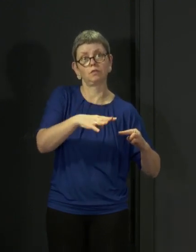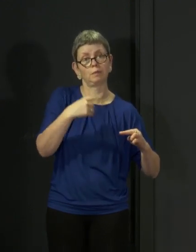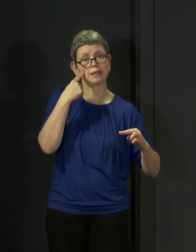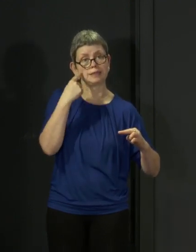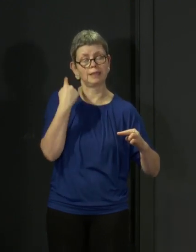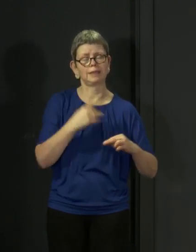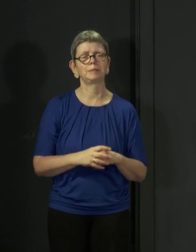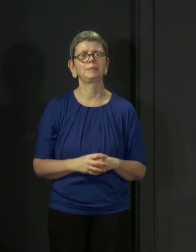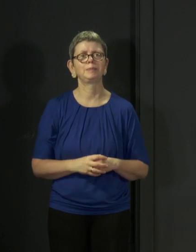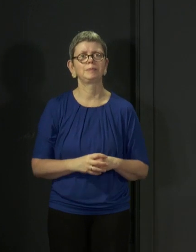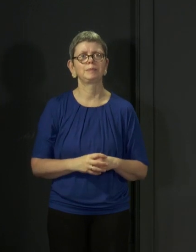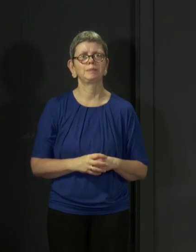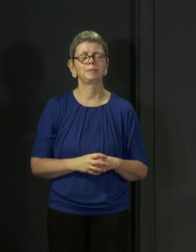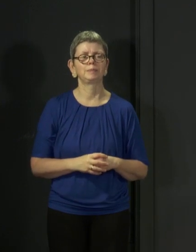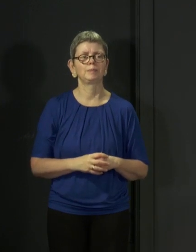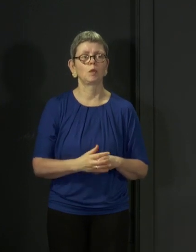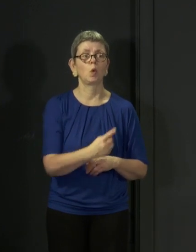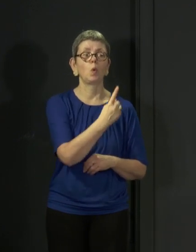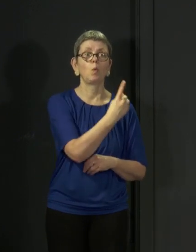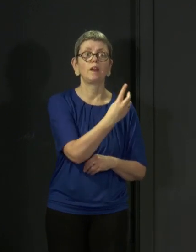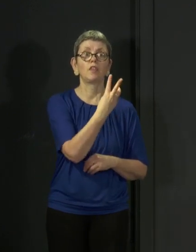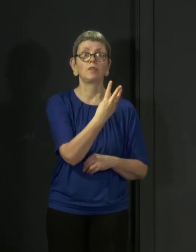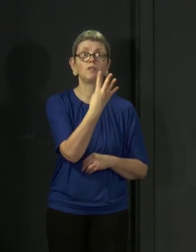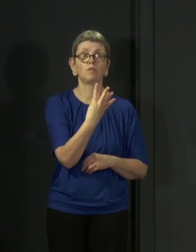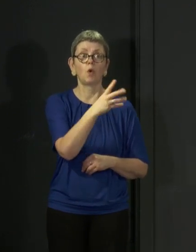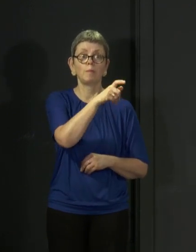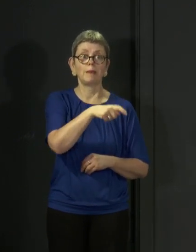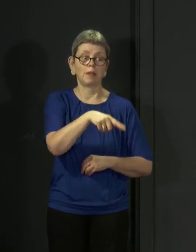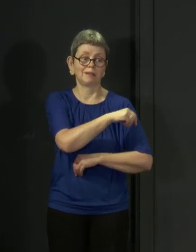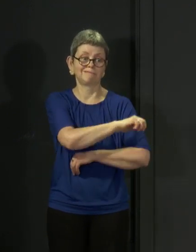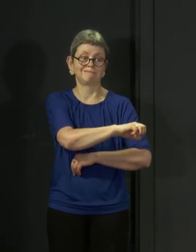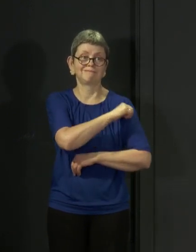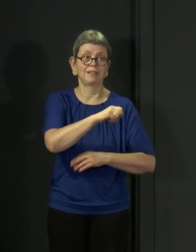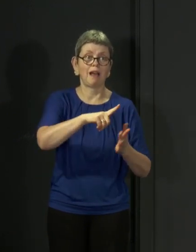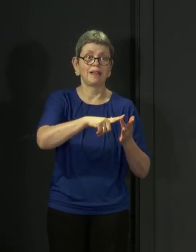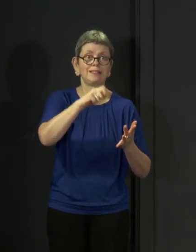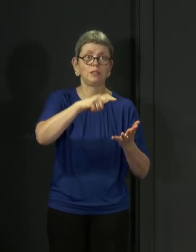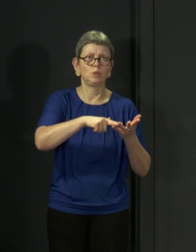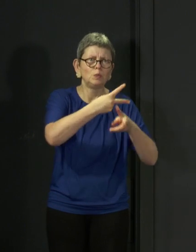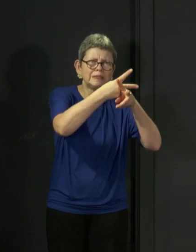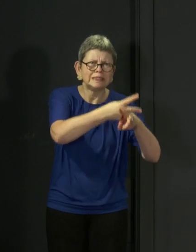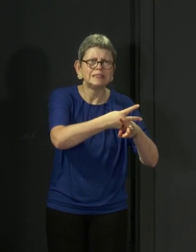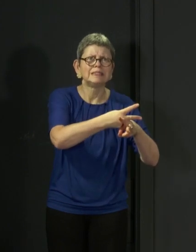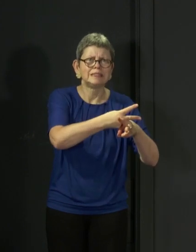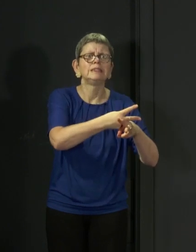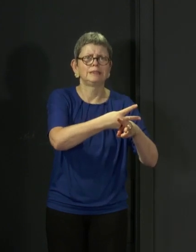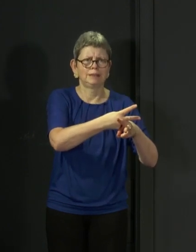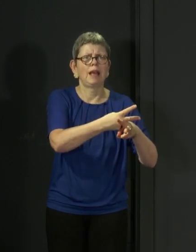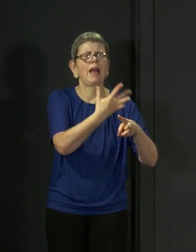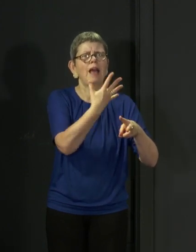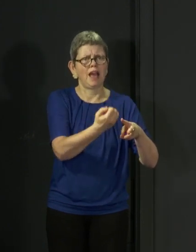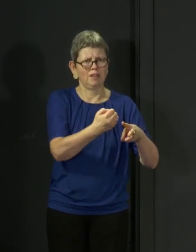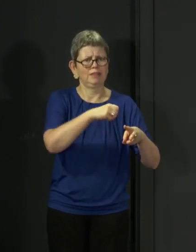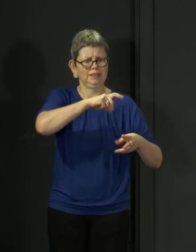yesterday. A total of 134 people last night were in intensive care with confirmed or suspected COVID